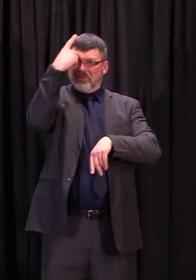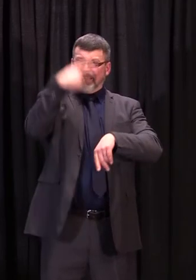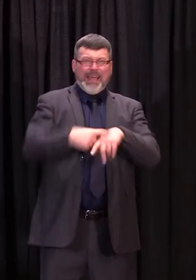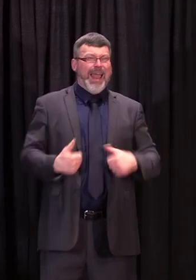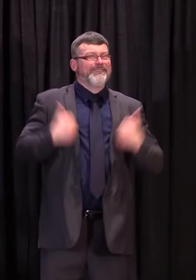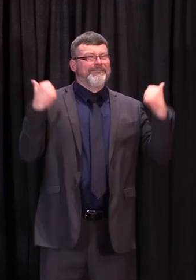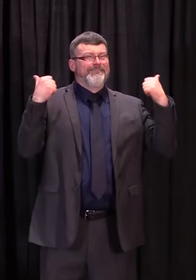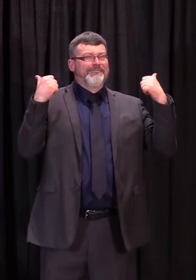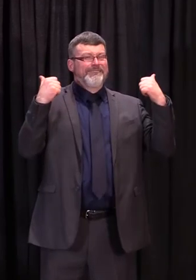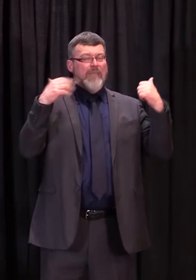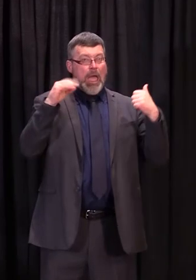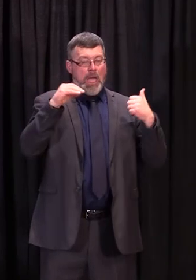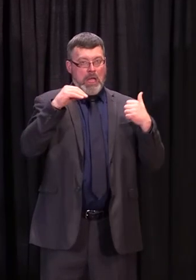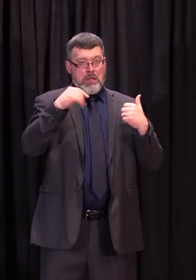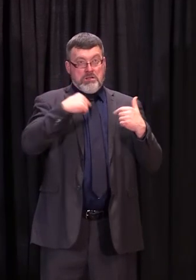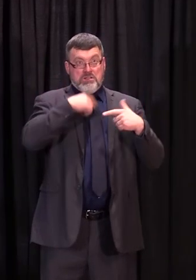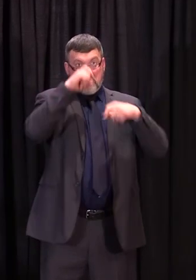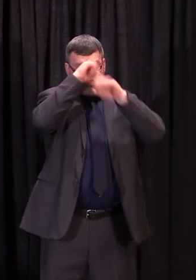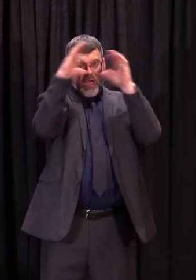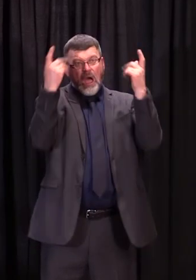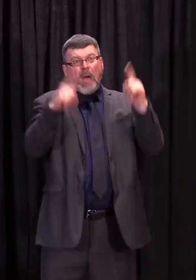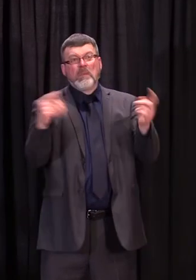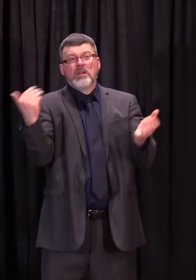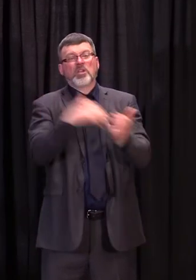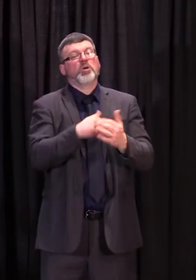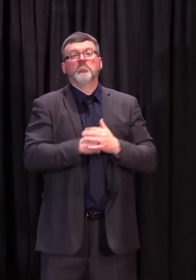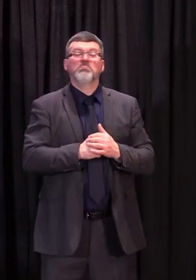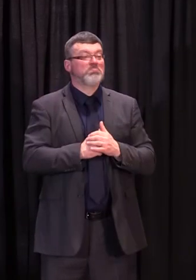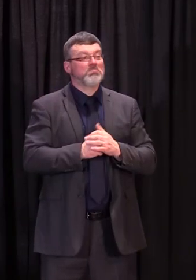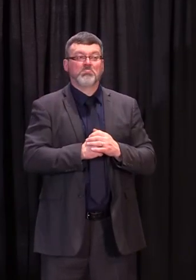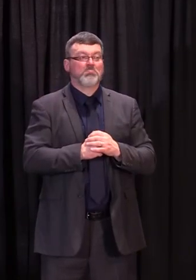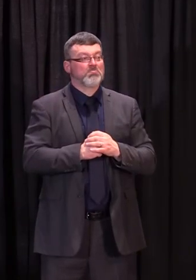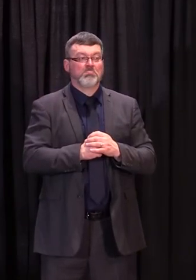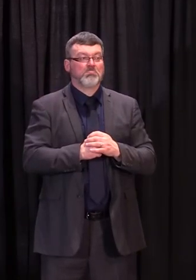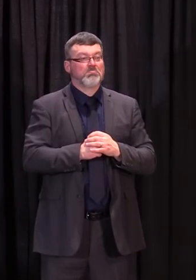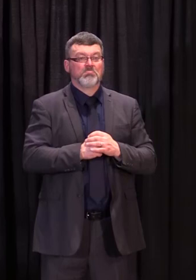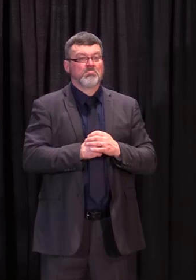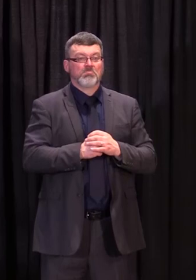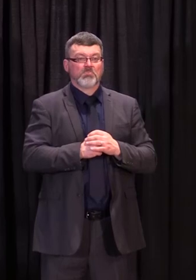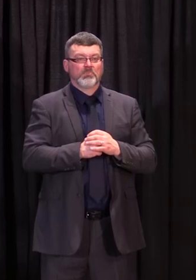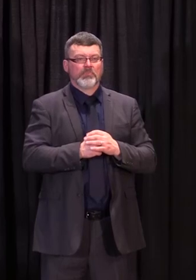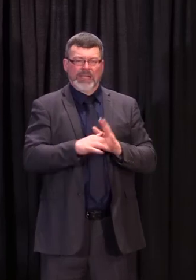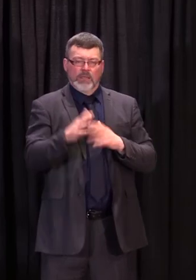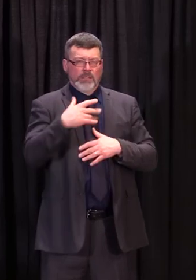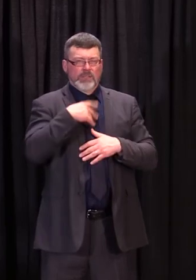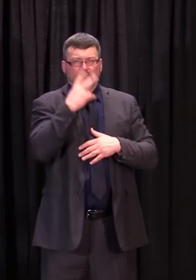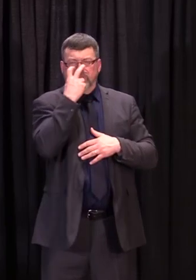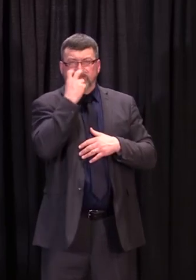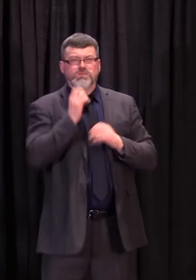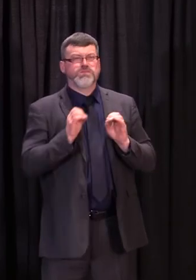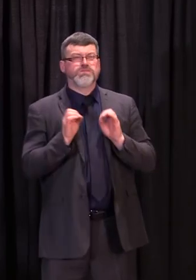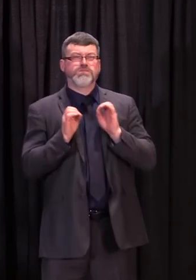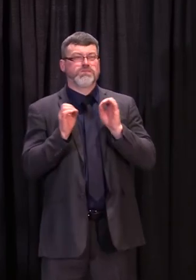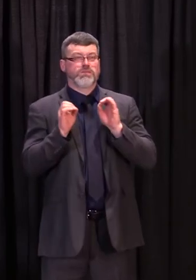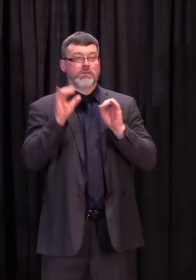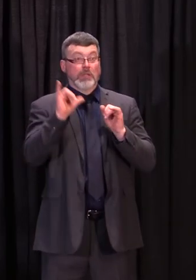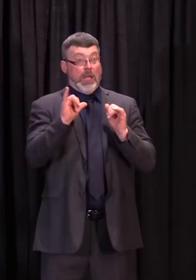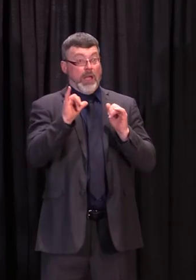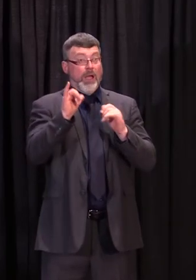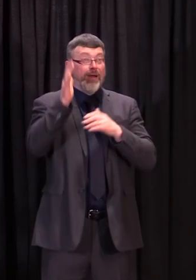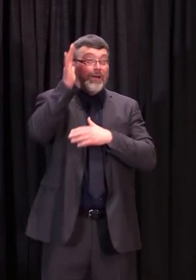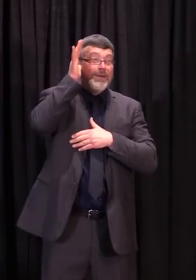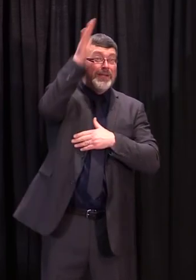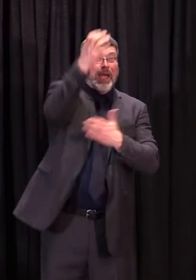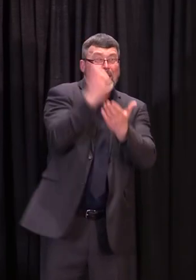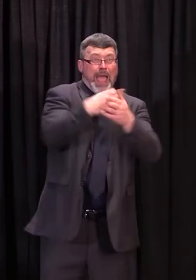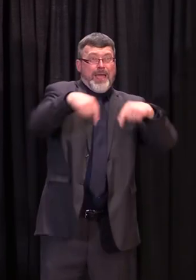lifetime, and one I never expected to see happen. There's absolutely no doubt that the